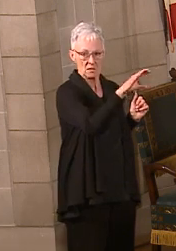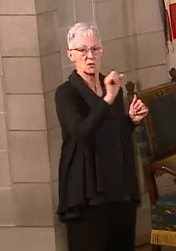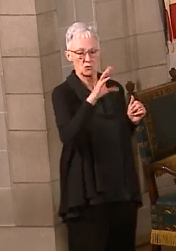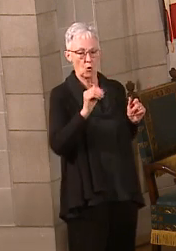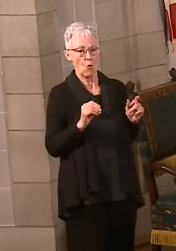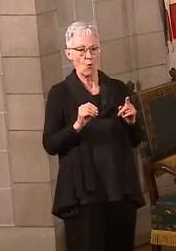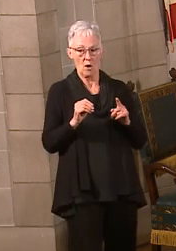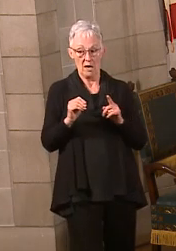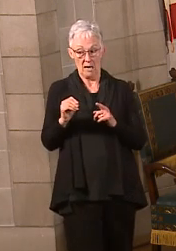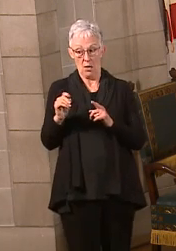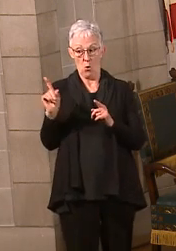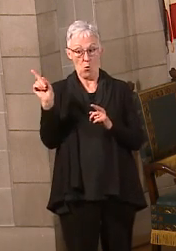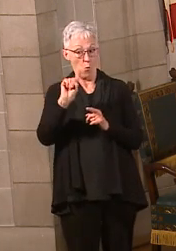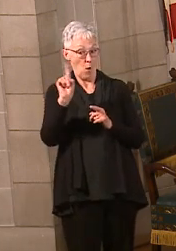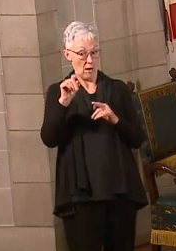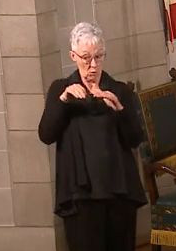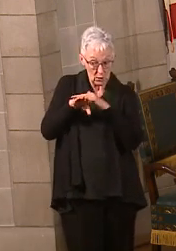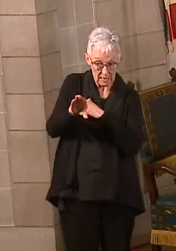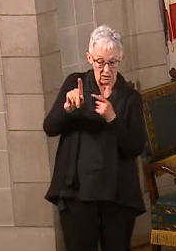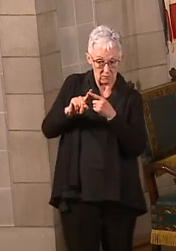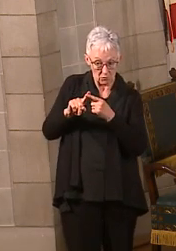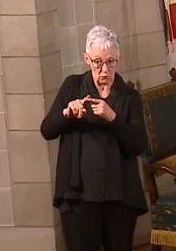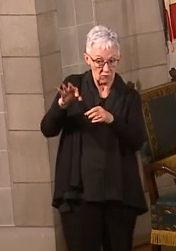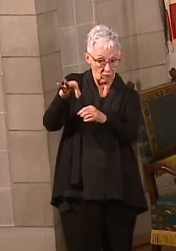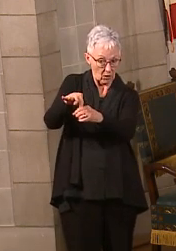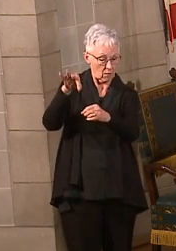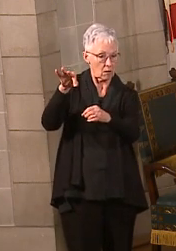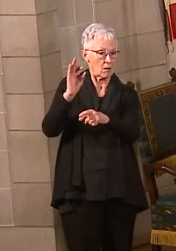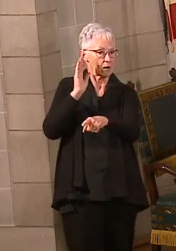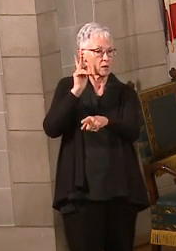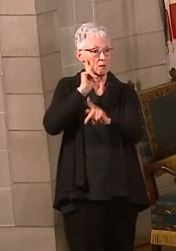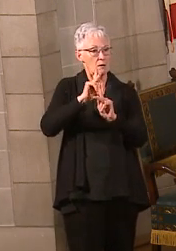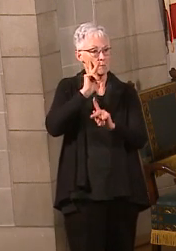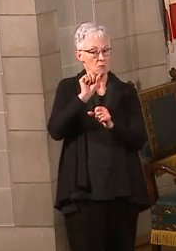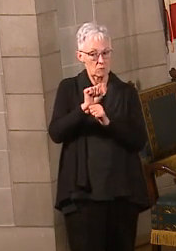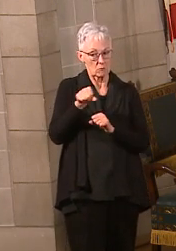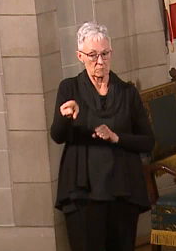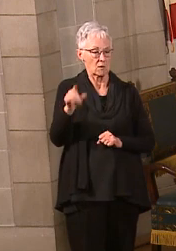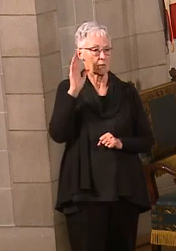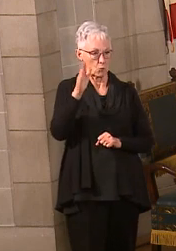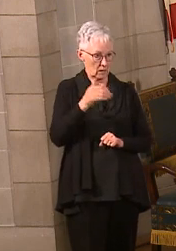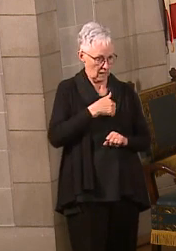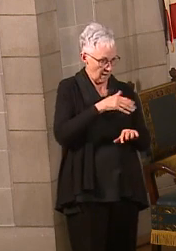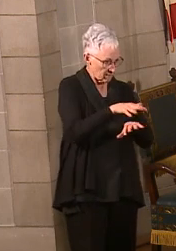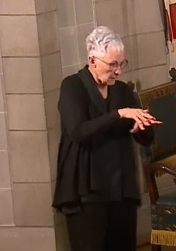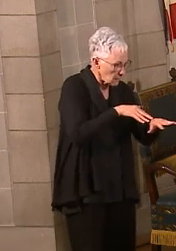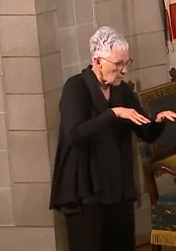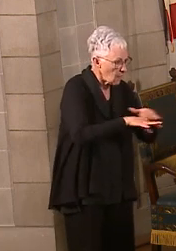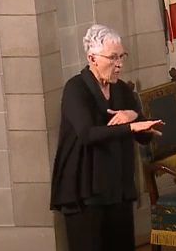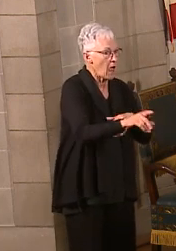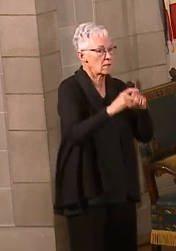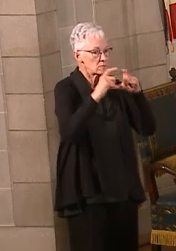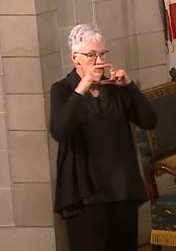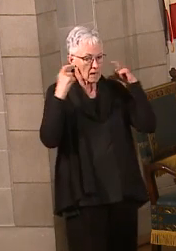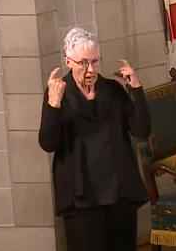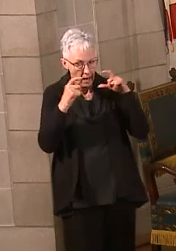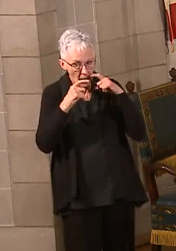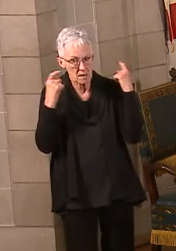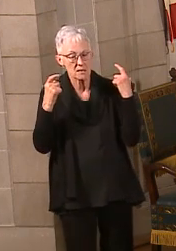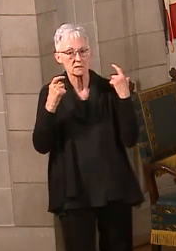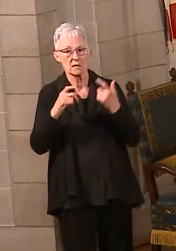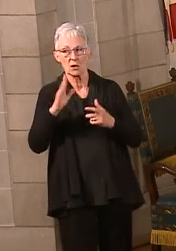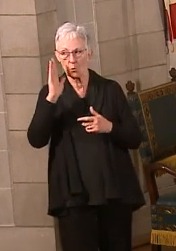and sanitizers to make sure that we've got all that for our polling places. But if you'd prefer to avoid the polling places on polling day, fill out that early